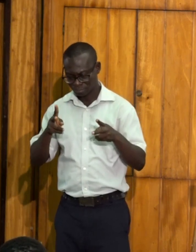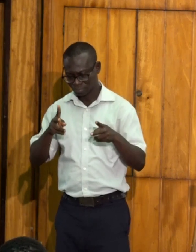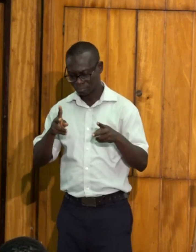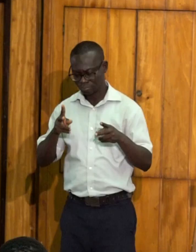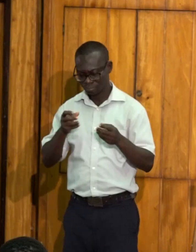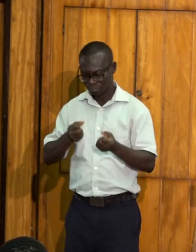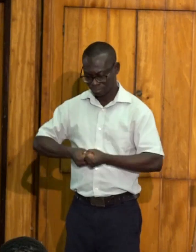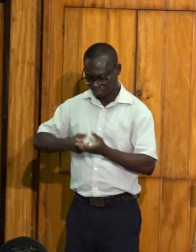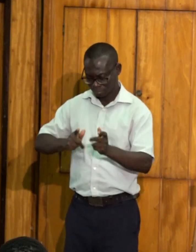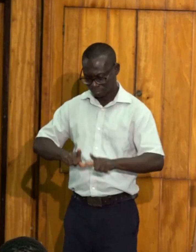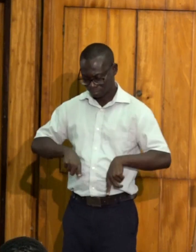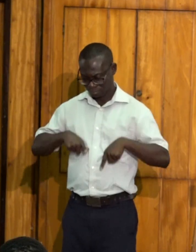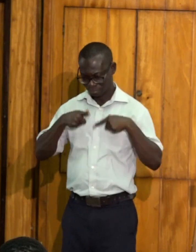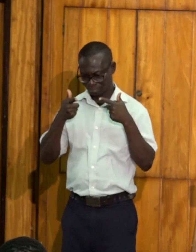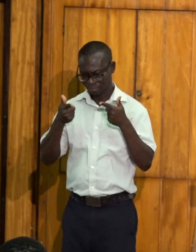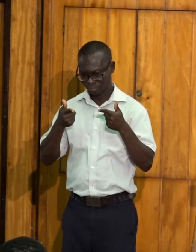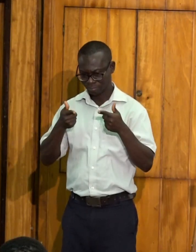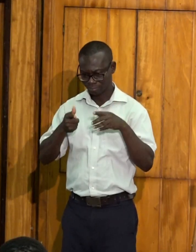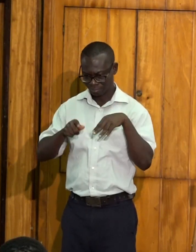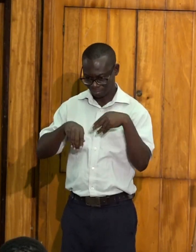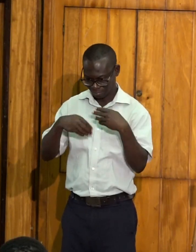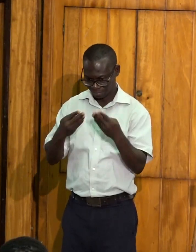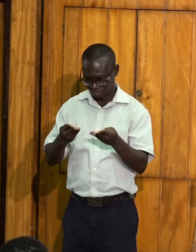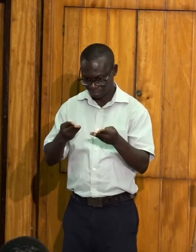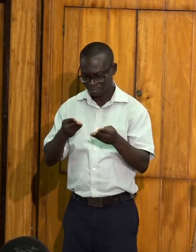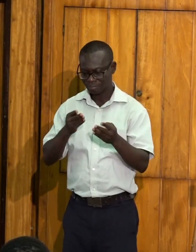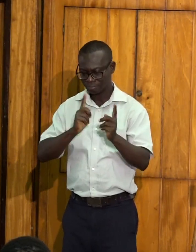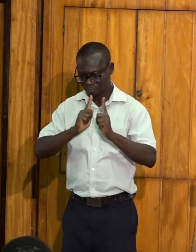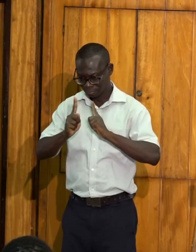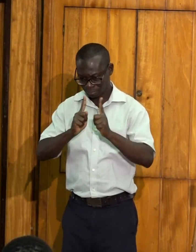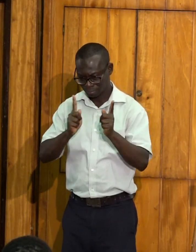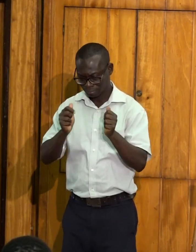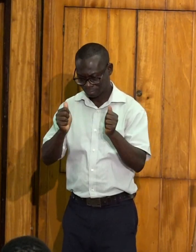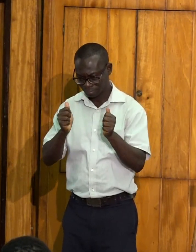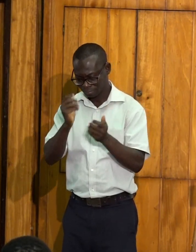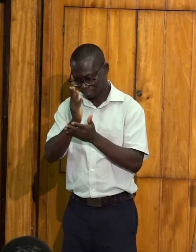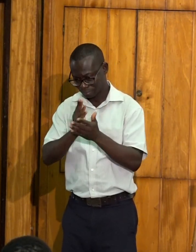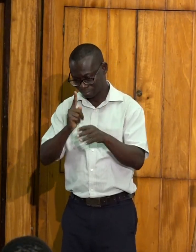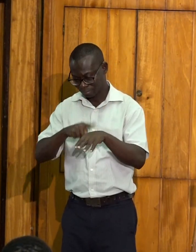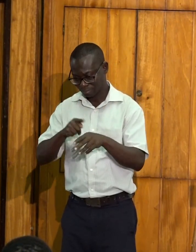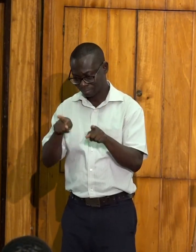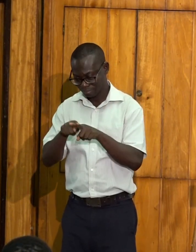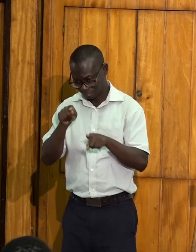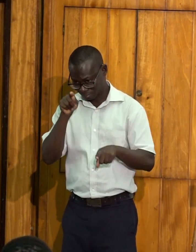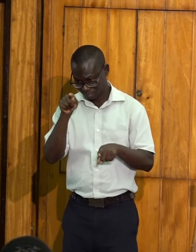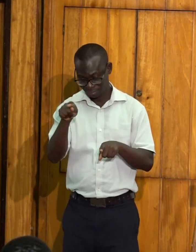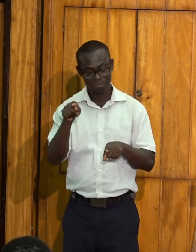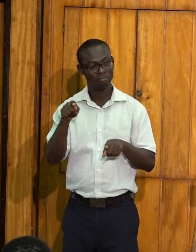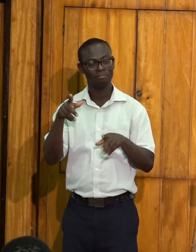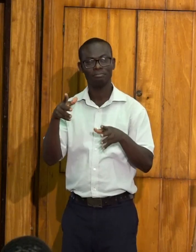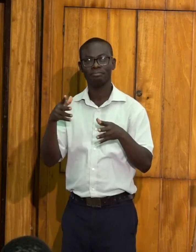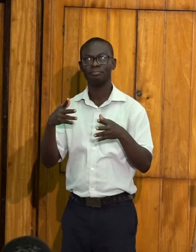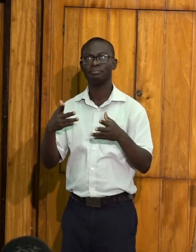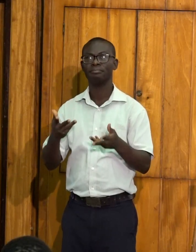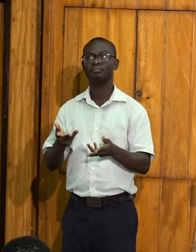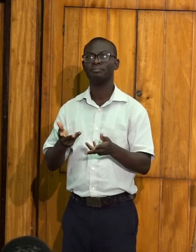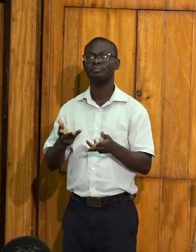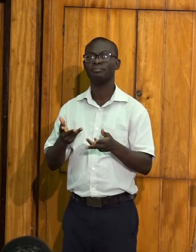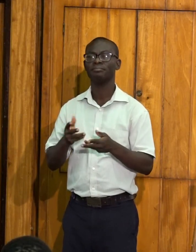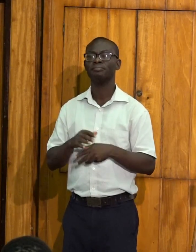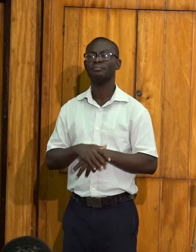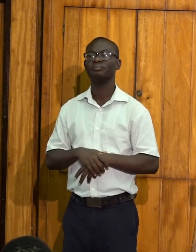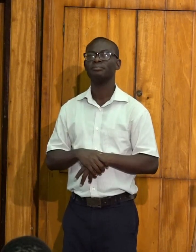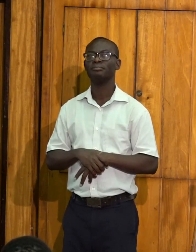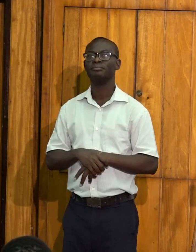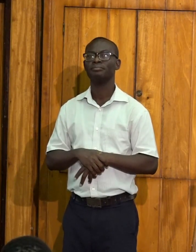guidance. But you can only do it when you're speaking to somebody like you. And of course, age-based and language-sensitive metaphors